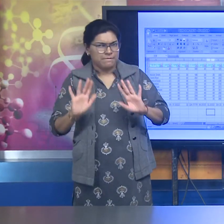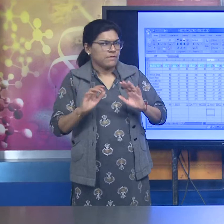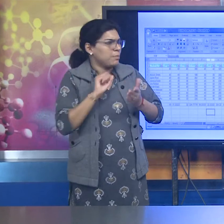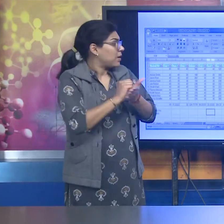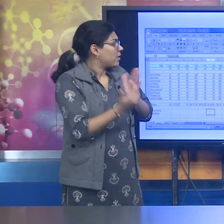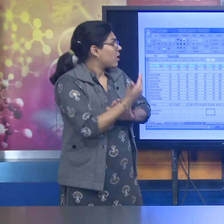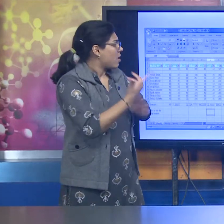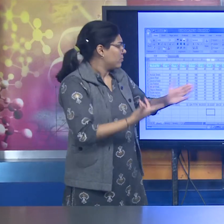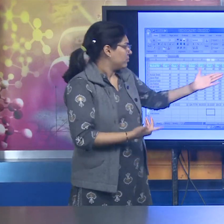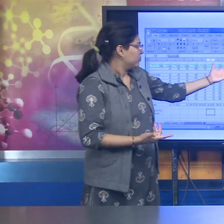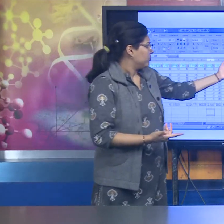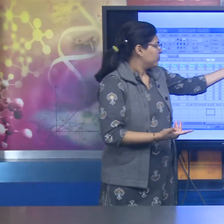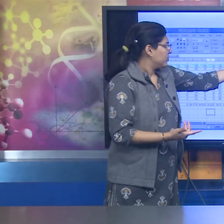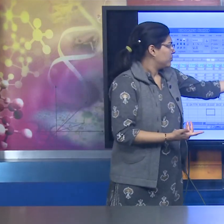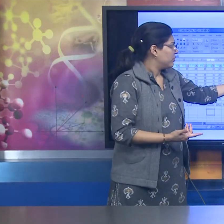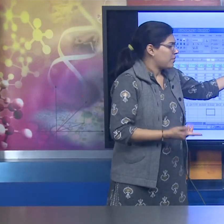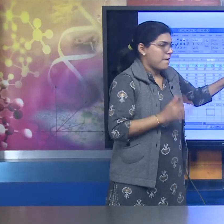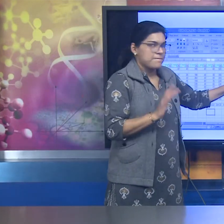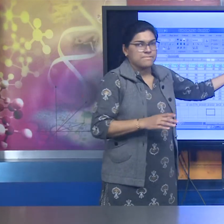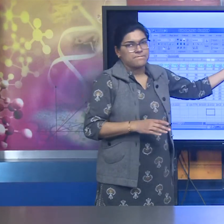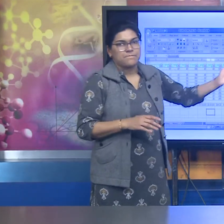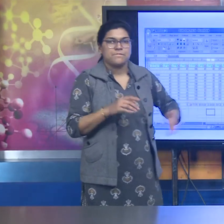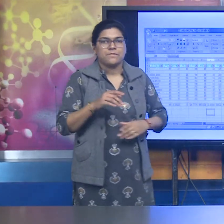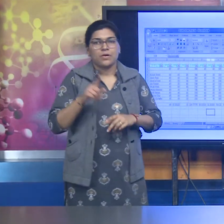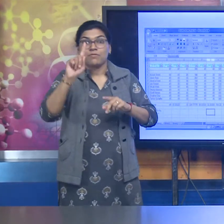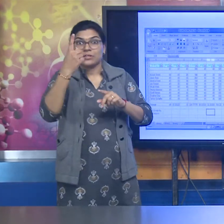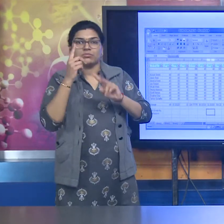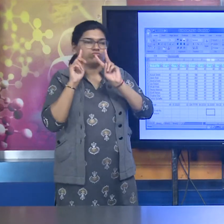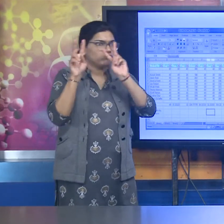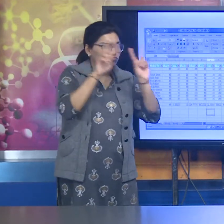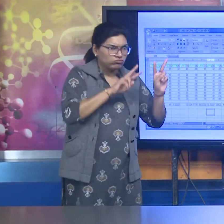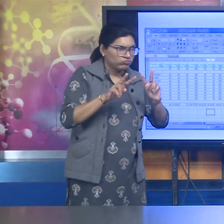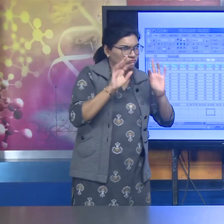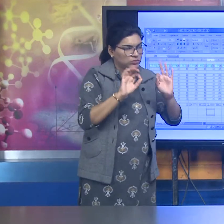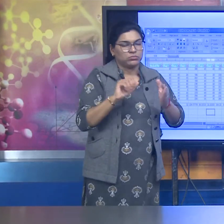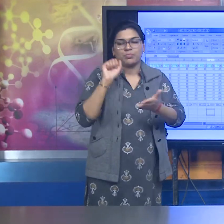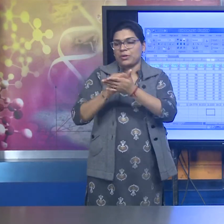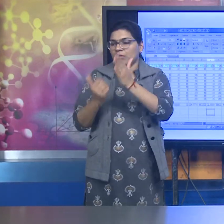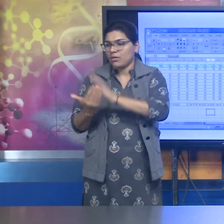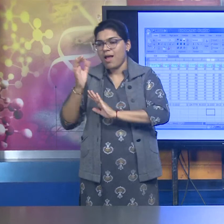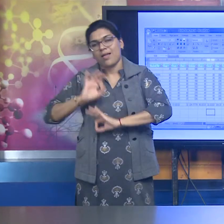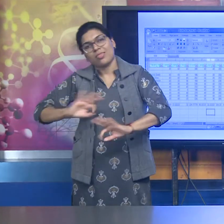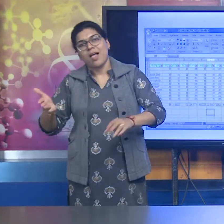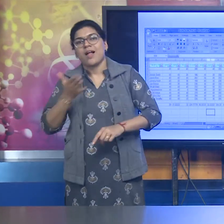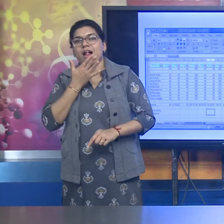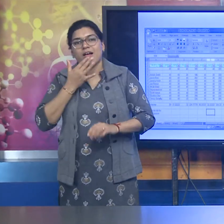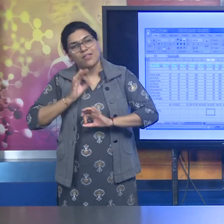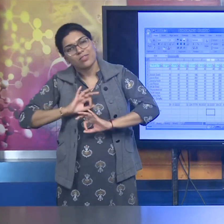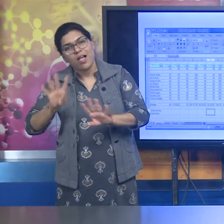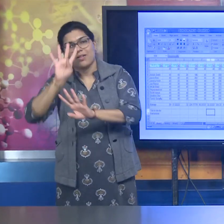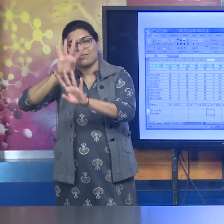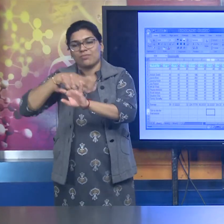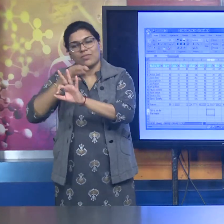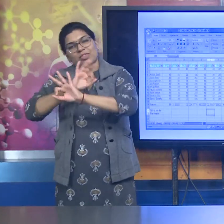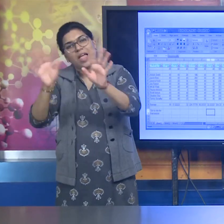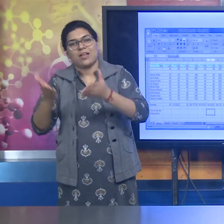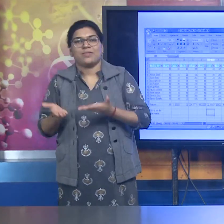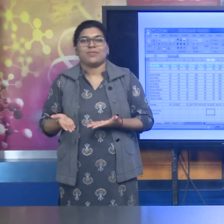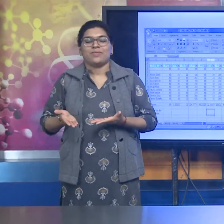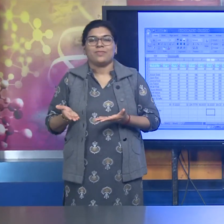You will see it and you will get an idea, but when you want to print, you can easily see the preview and it will come out